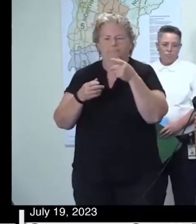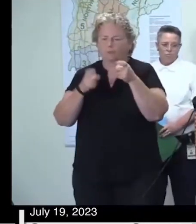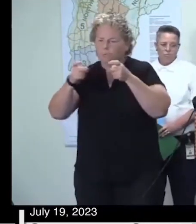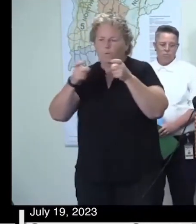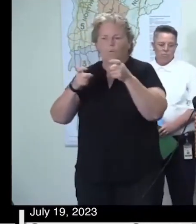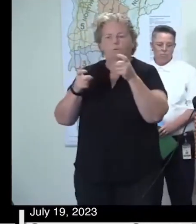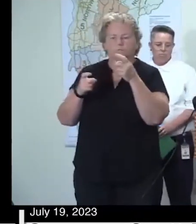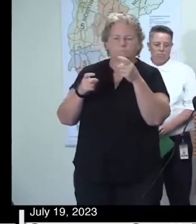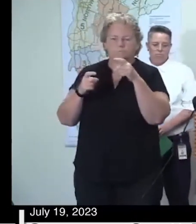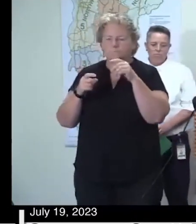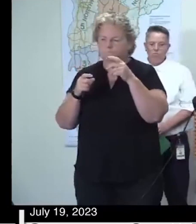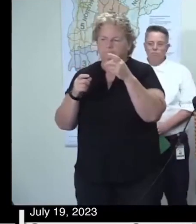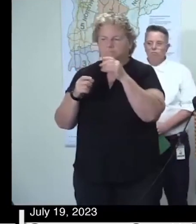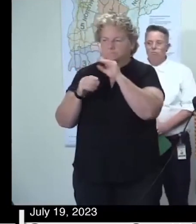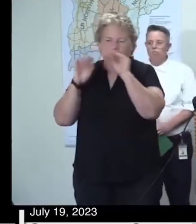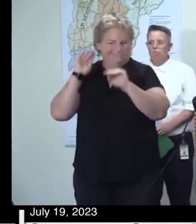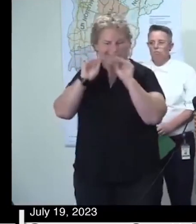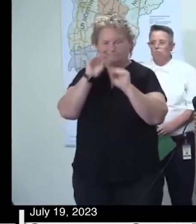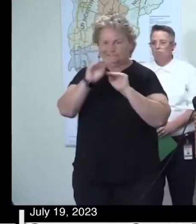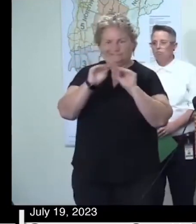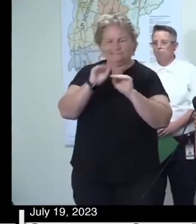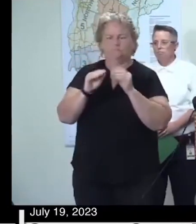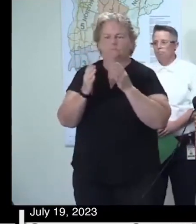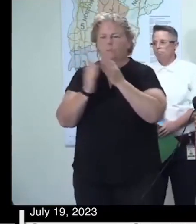management is available at